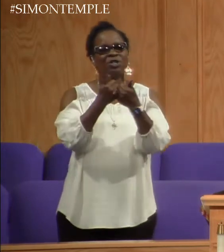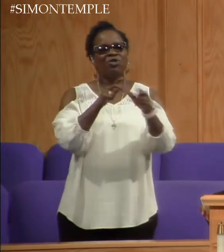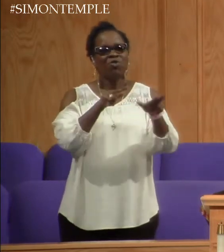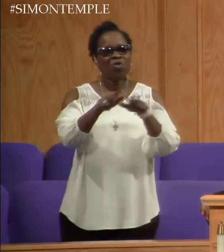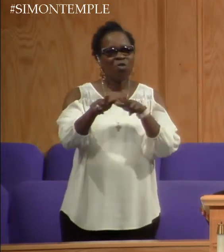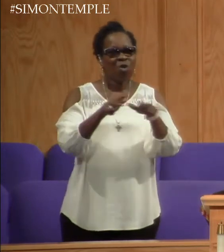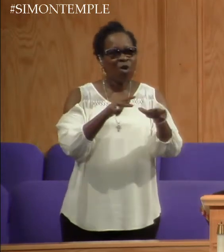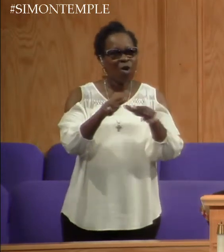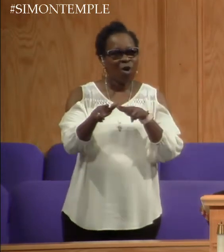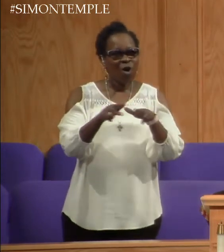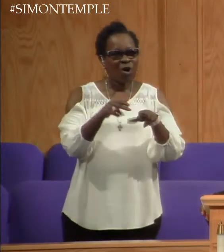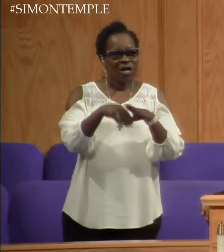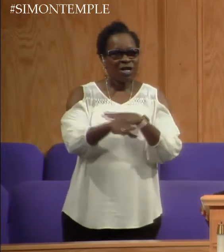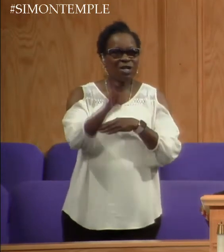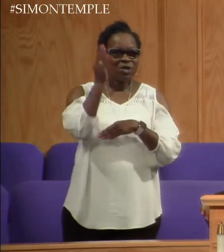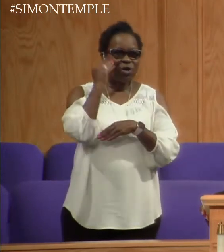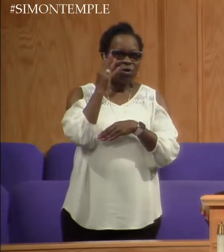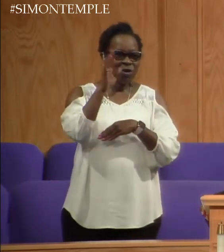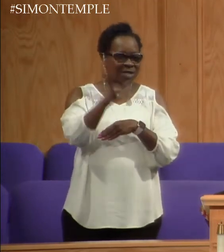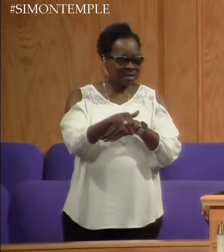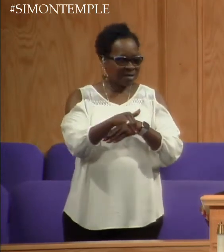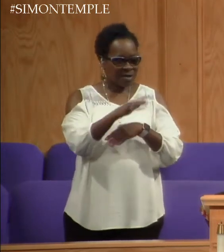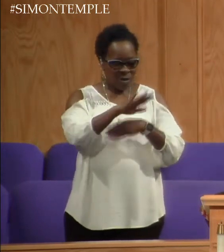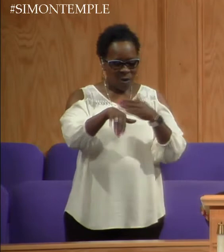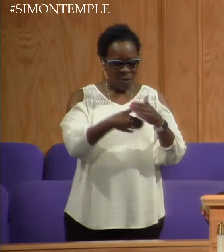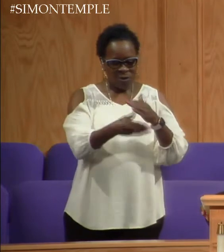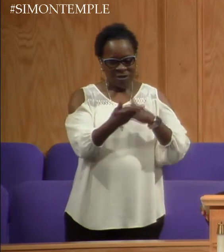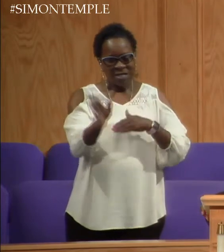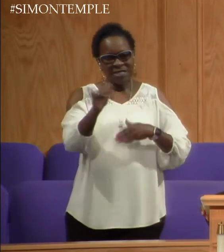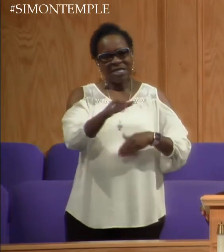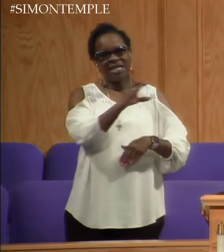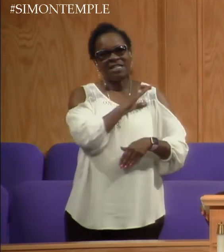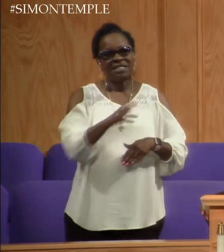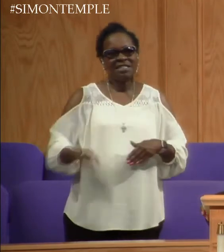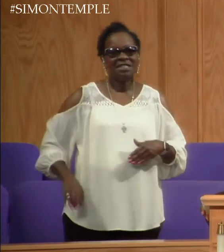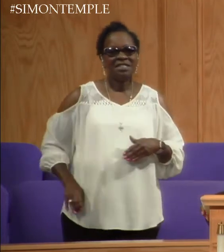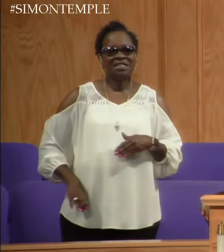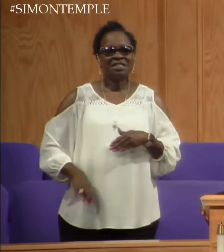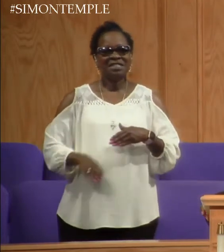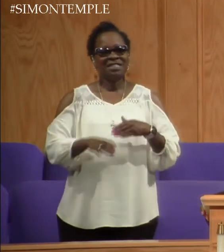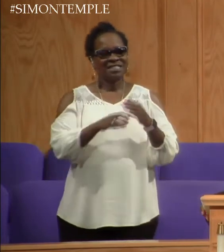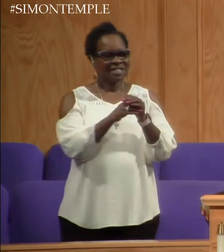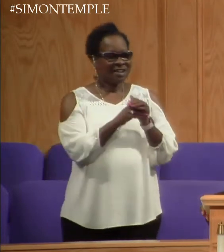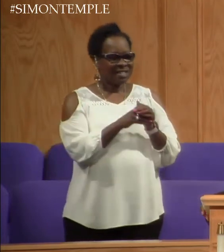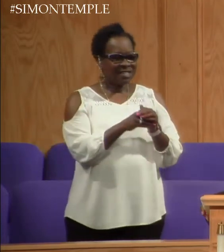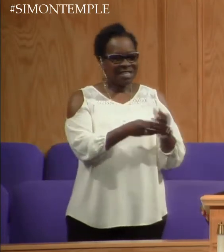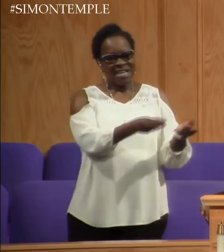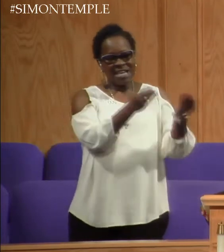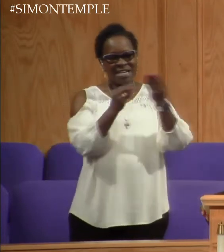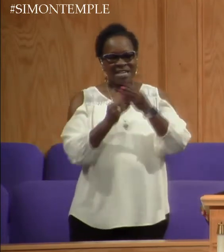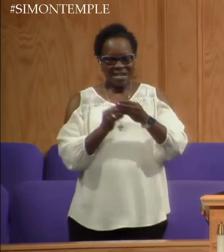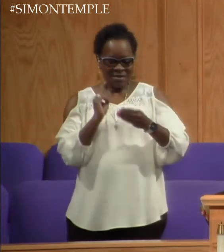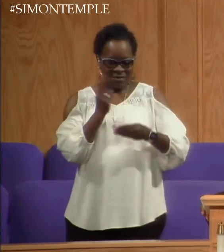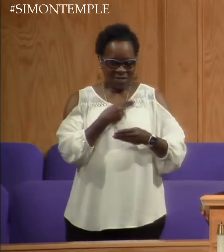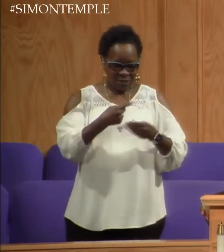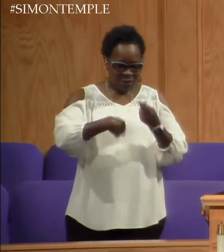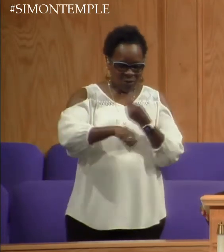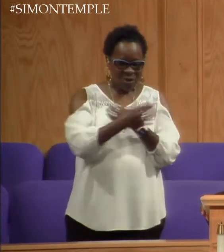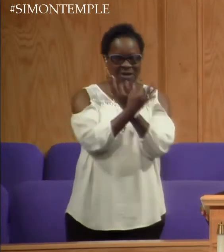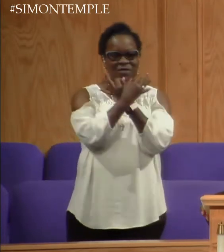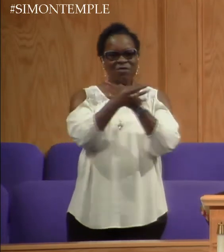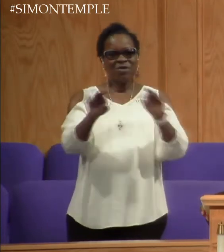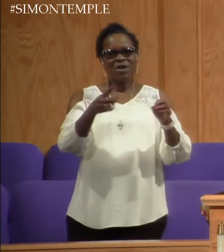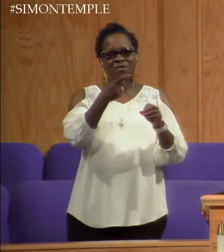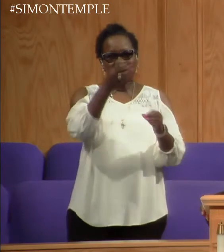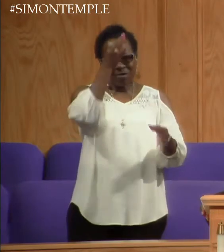certainty that Jesus Christ has given us. Yeah. We are free from judgment because Jesus died for us. Don't be